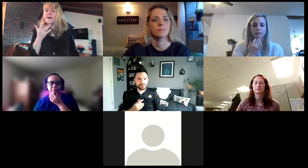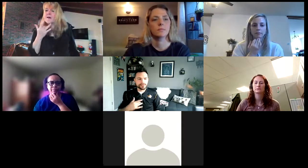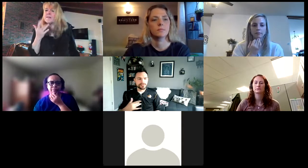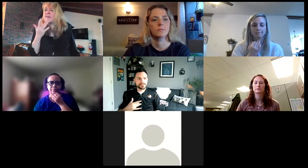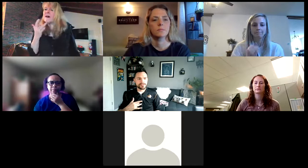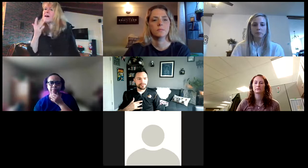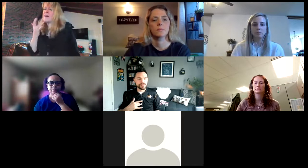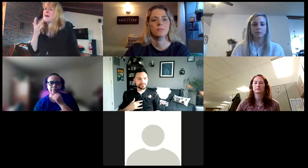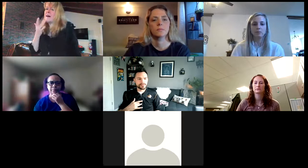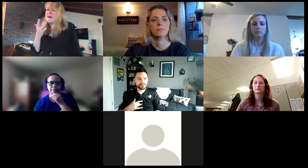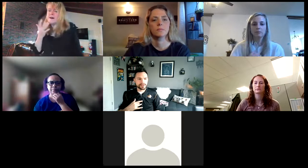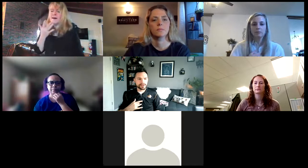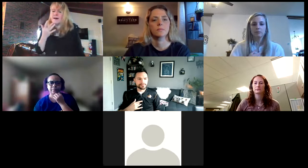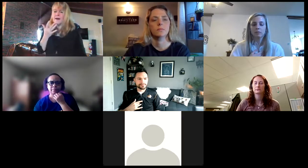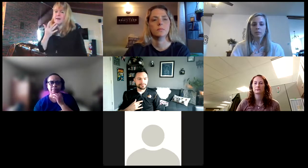Mm-hmm. Like your, or no, this is favorite.